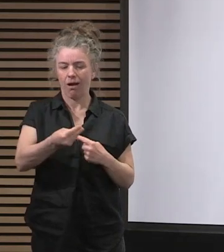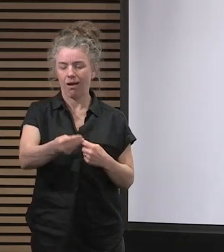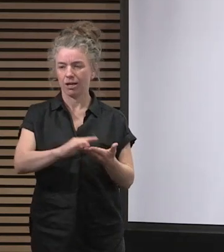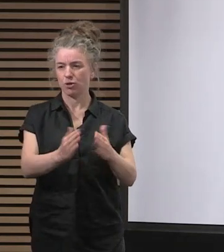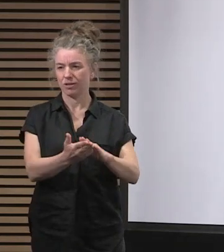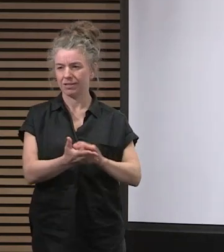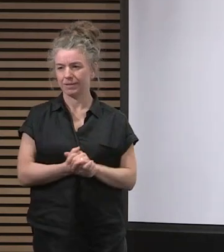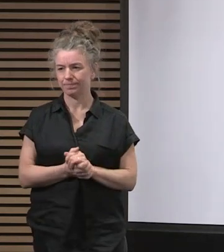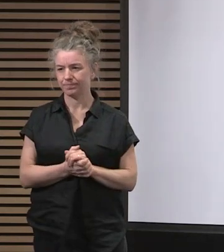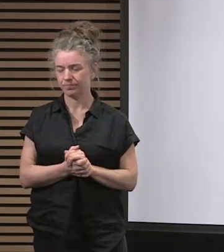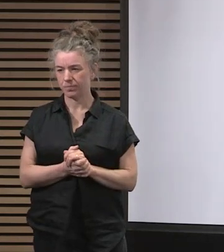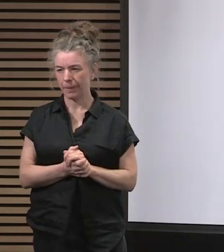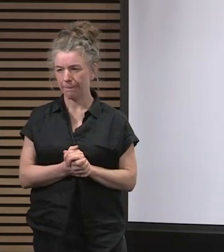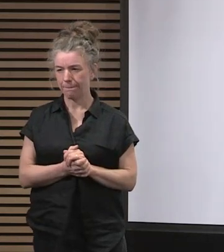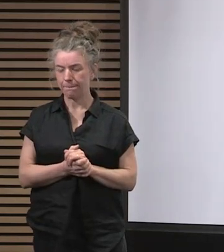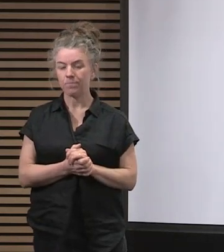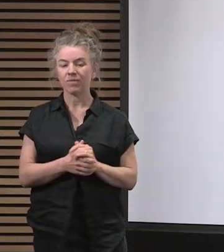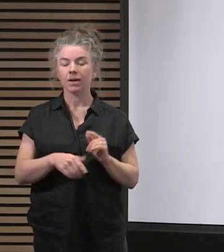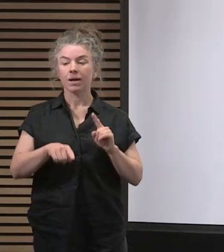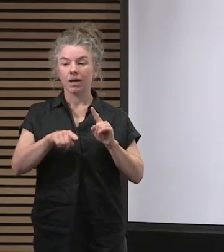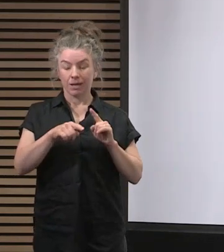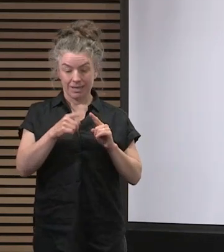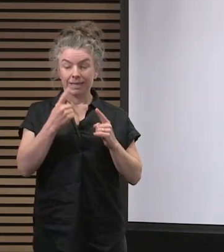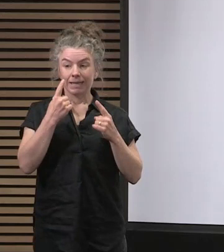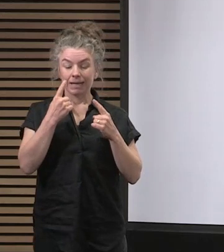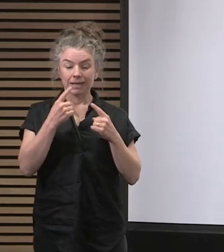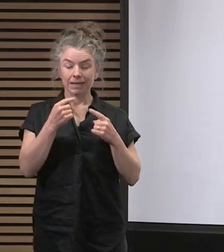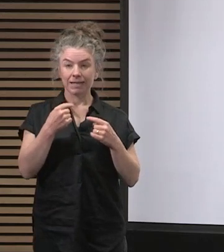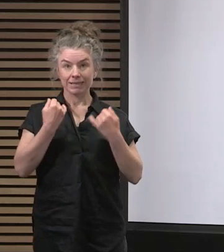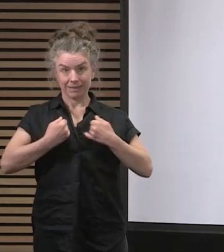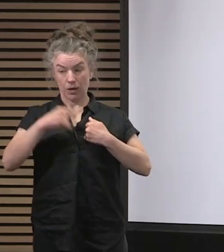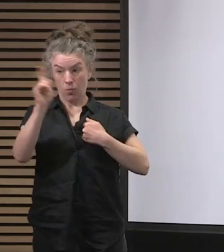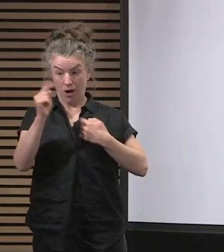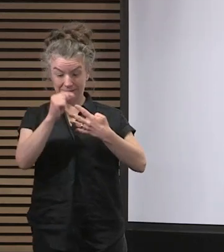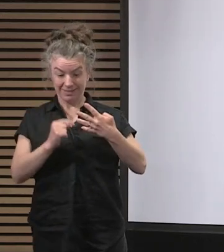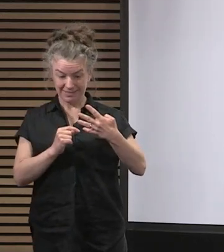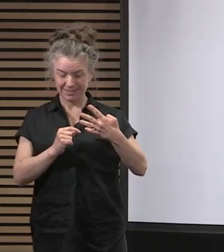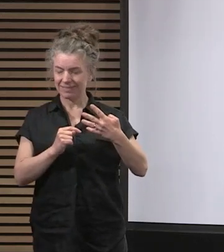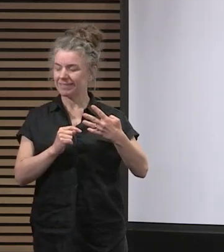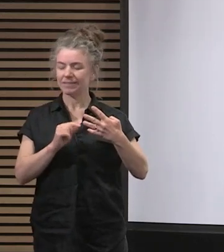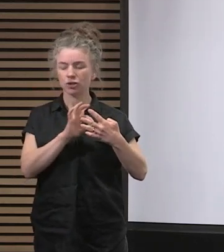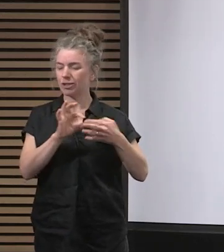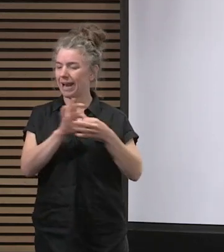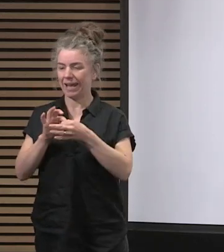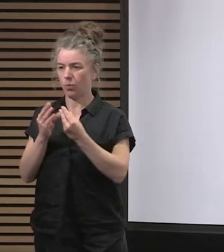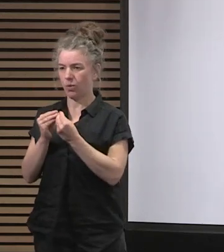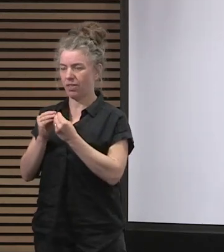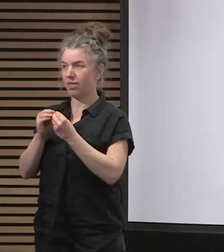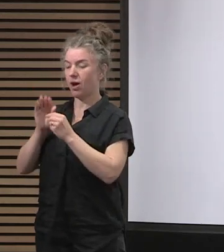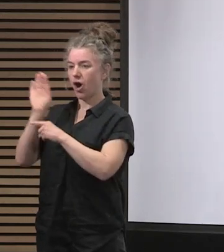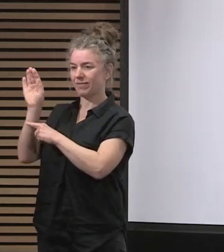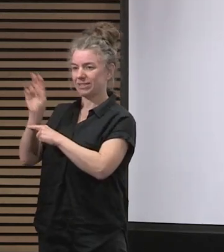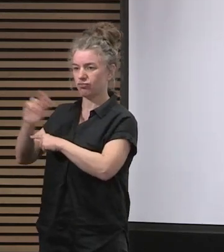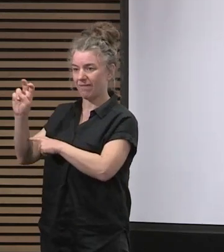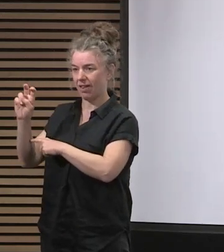symptoms that form part of the definition from the requirement to have a travel history or to have been a close contact